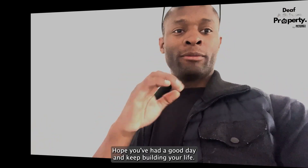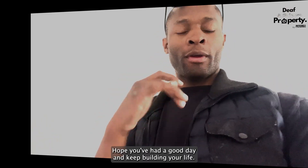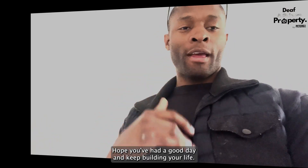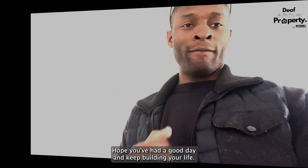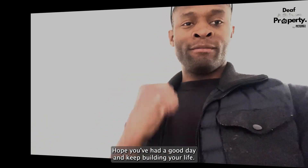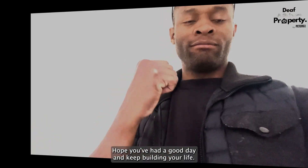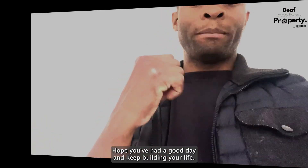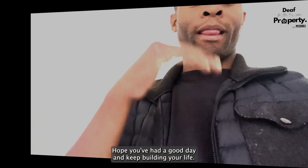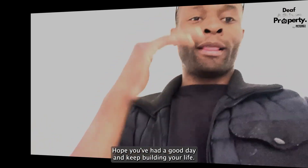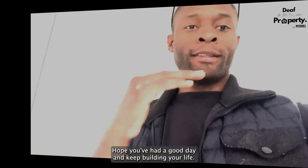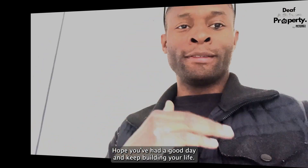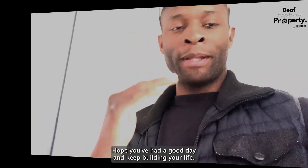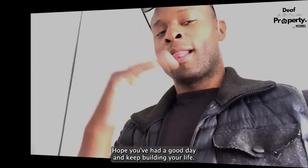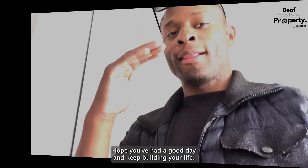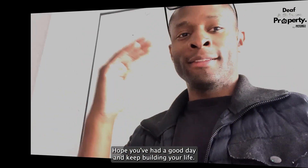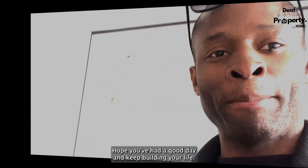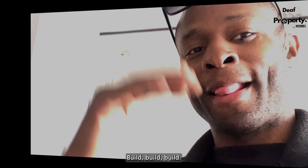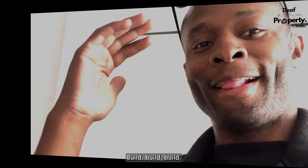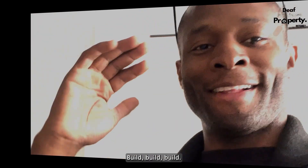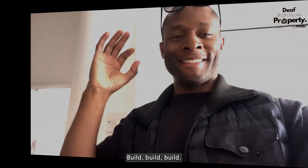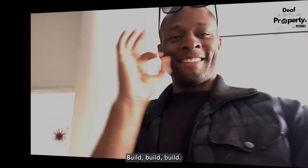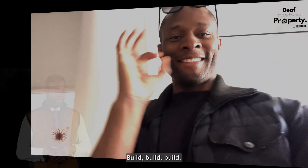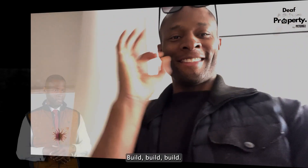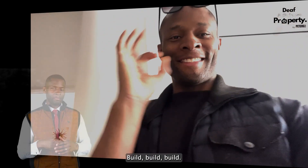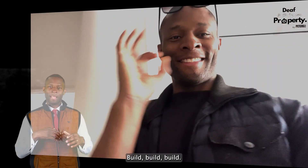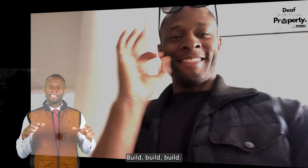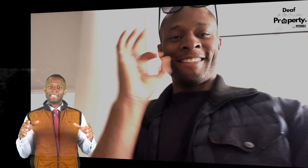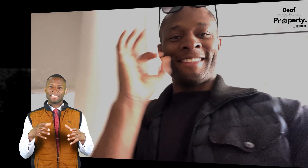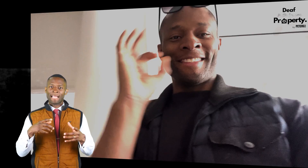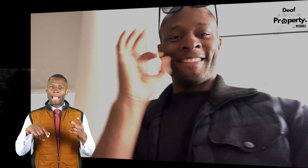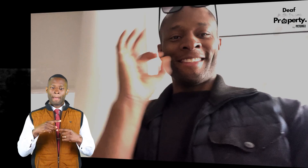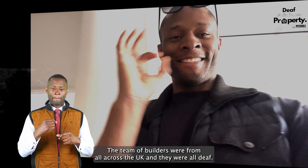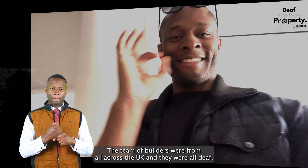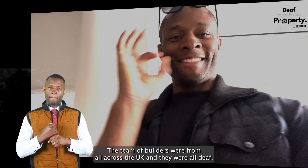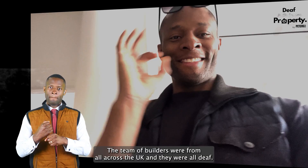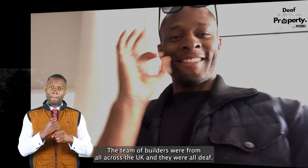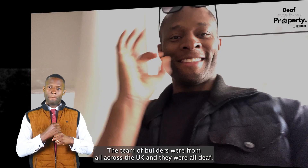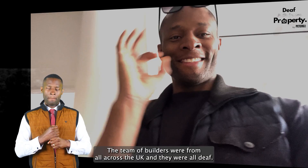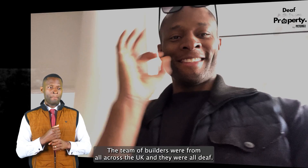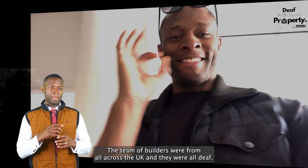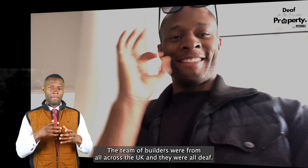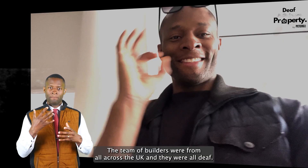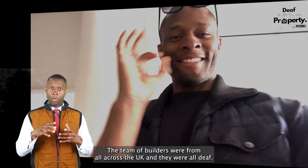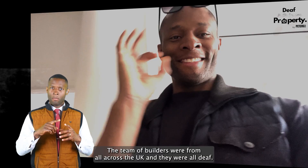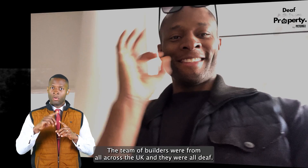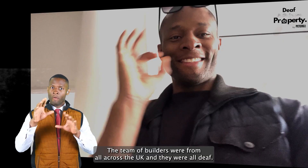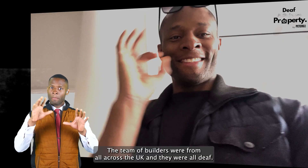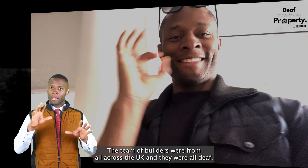Hope you've had a good day and keep building your life. Build, build, build. The team of builders were from all across the